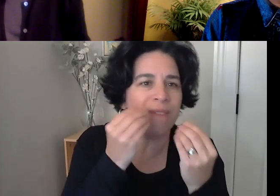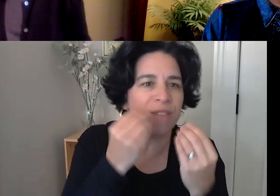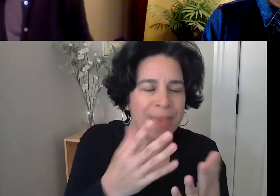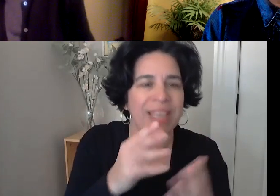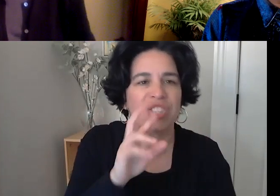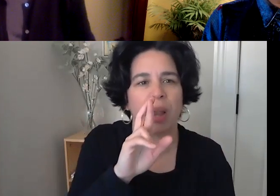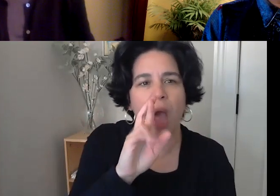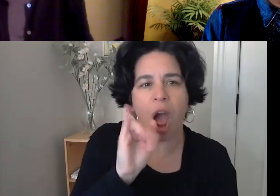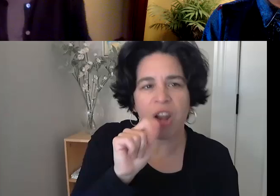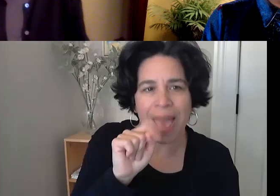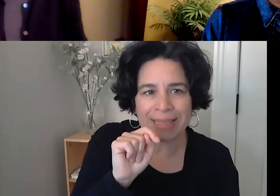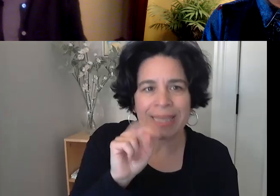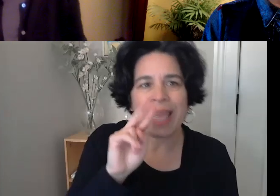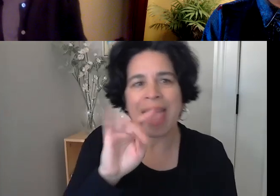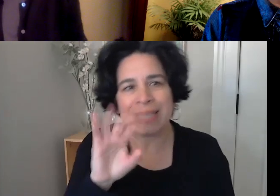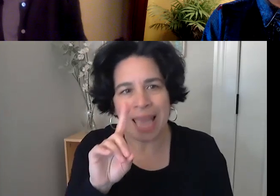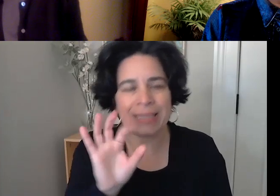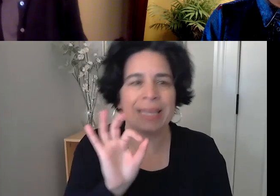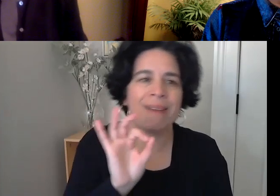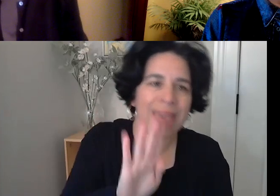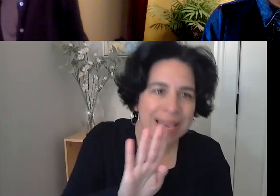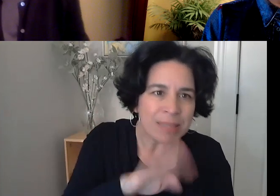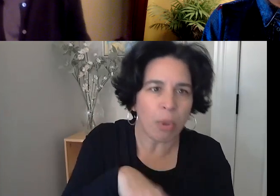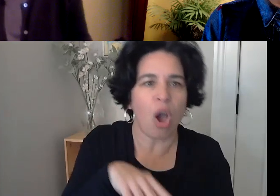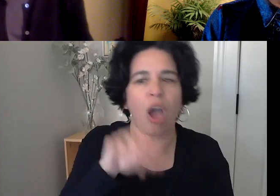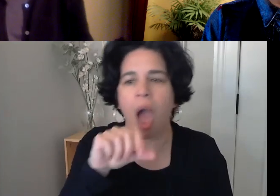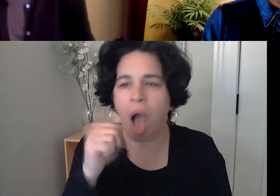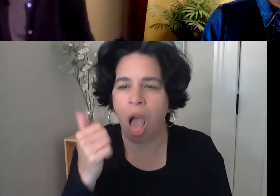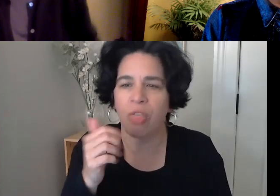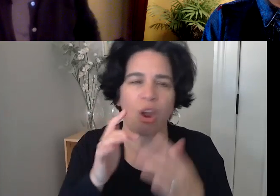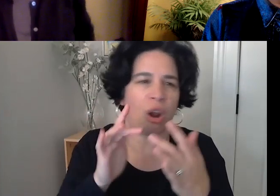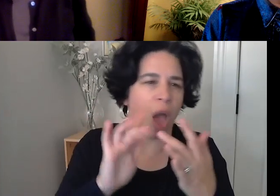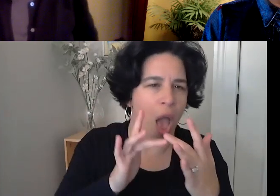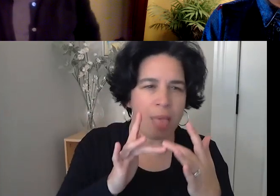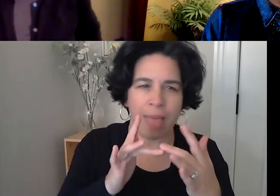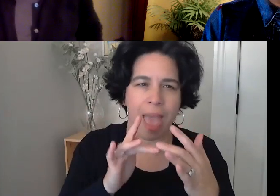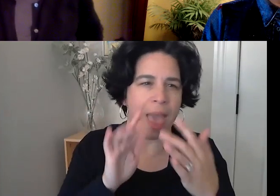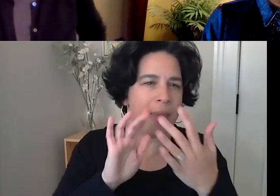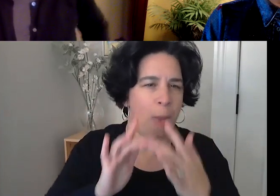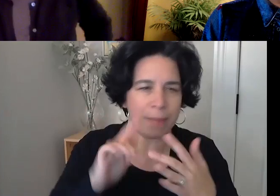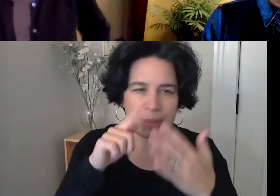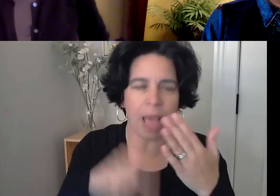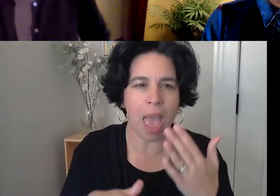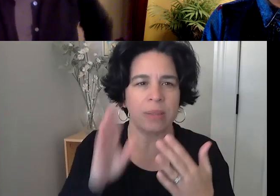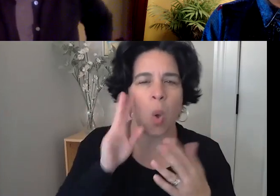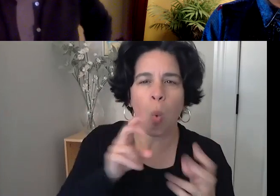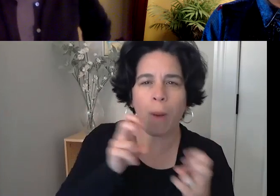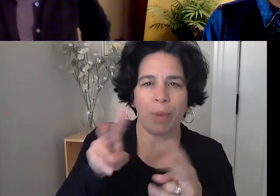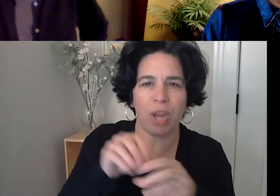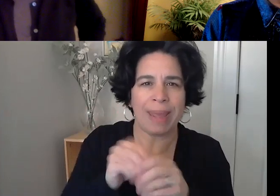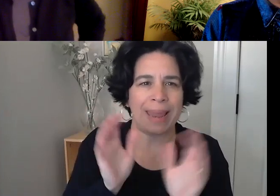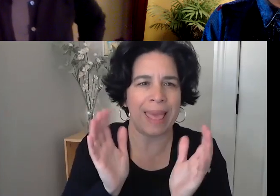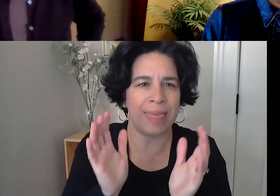that if you would like to connect with the RIT Alumni Association through social media channels, Facebook, Instagram,